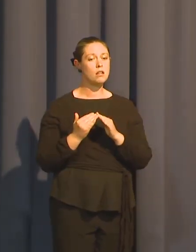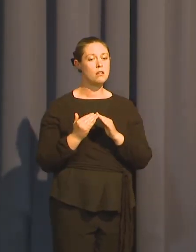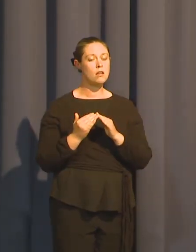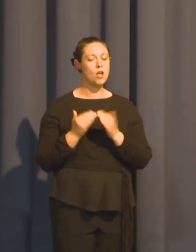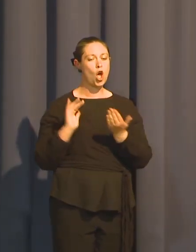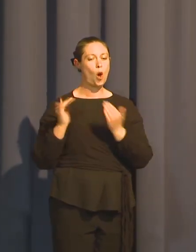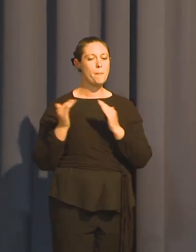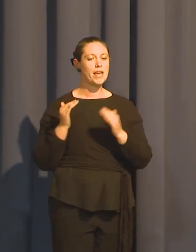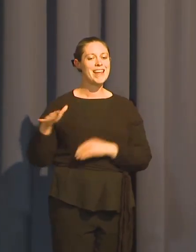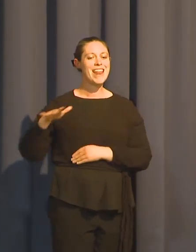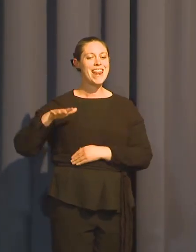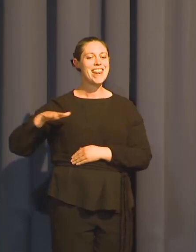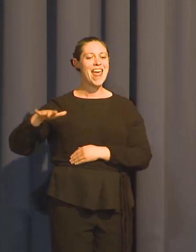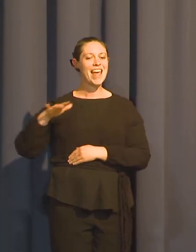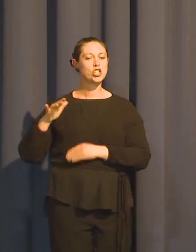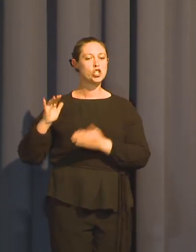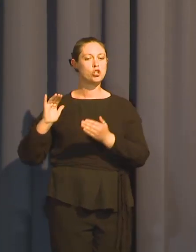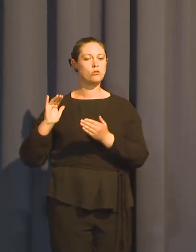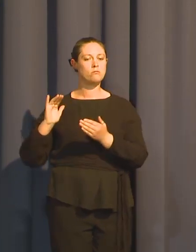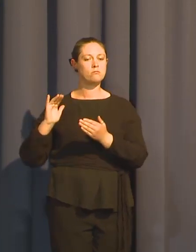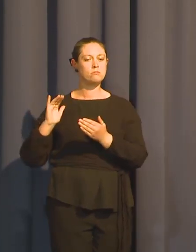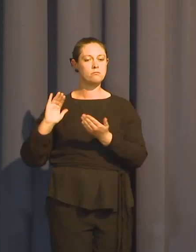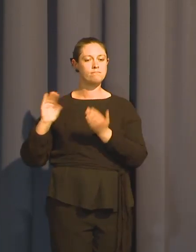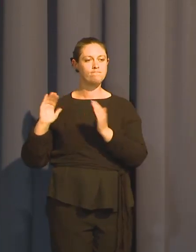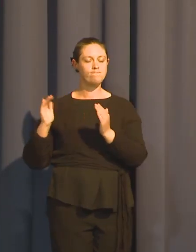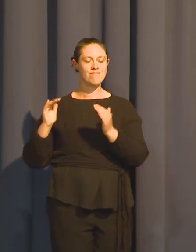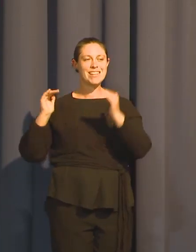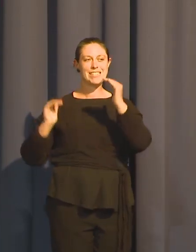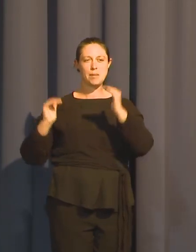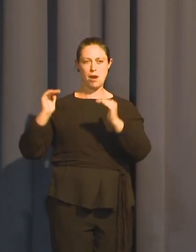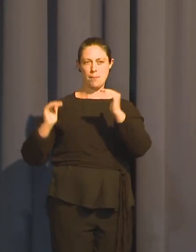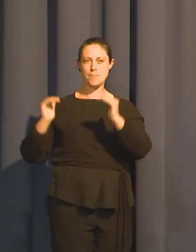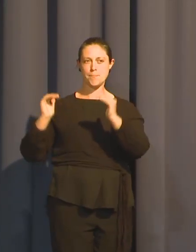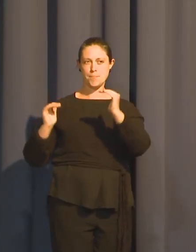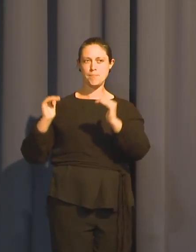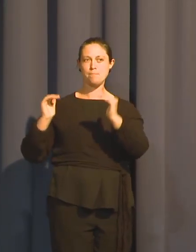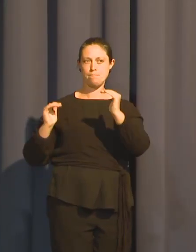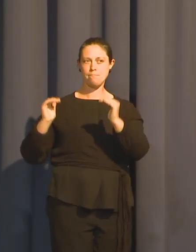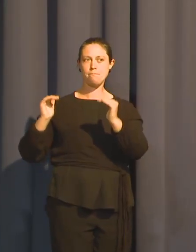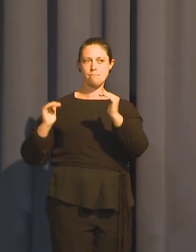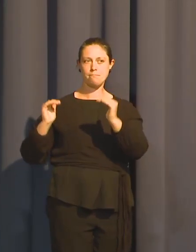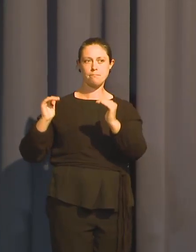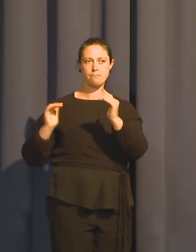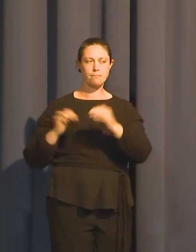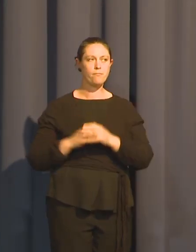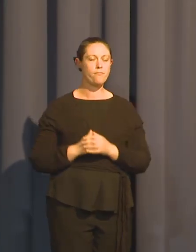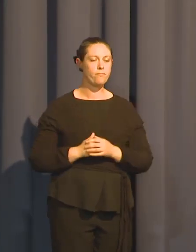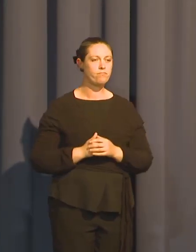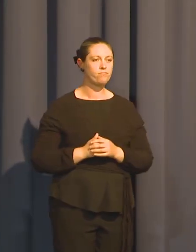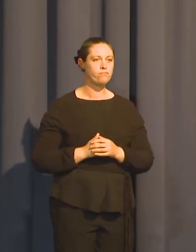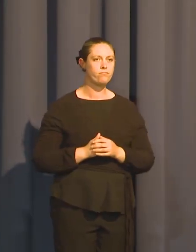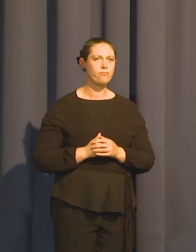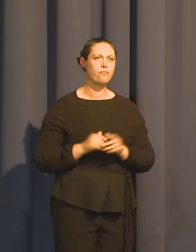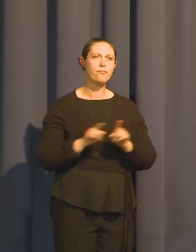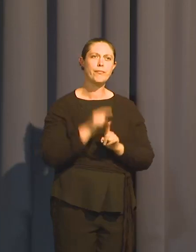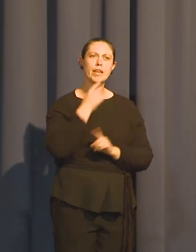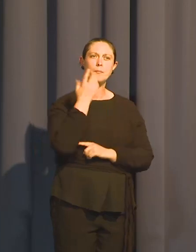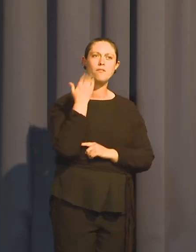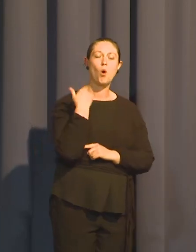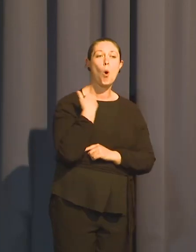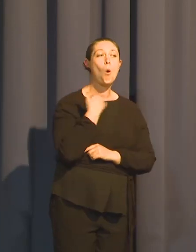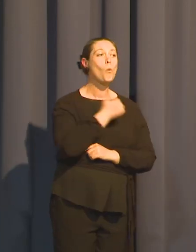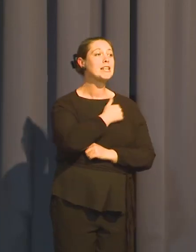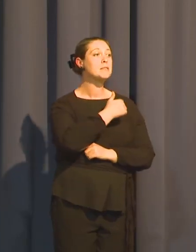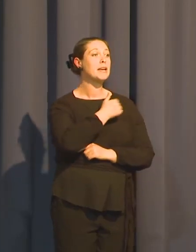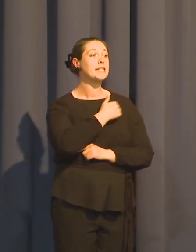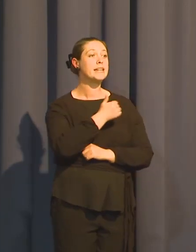National Survey, the levels were very similar. And as we said from the outset, we expected to see low but detectable